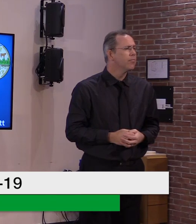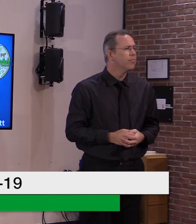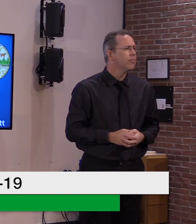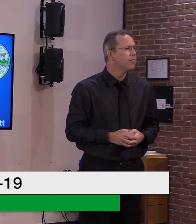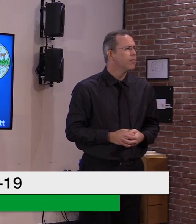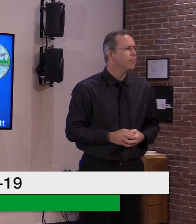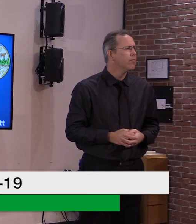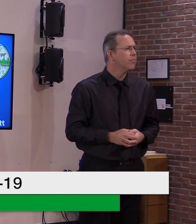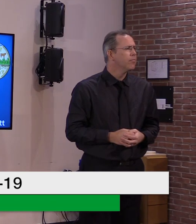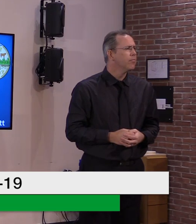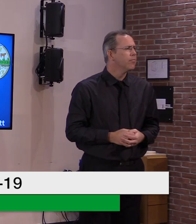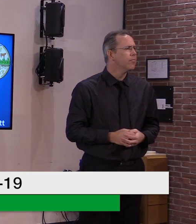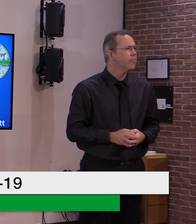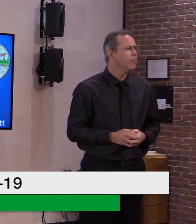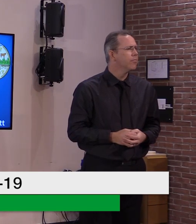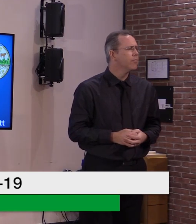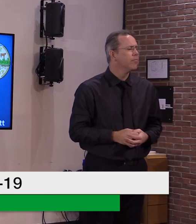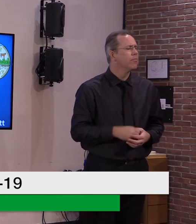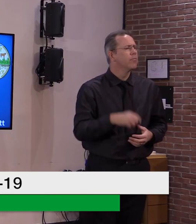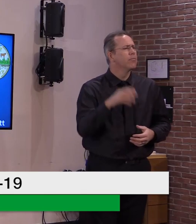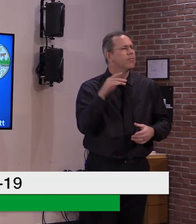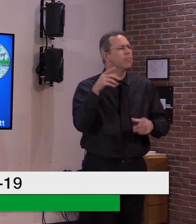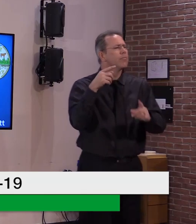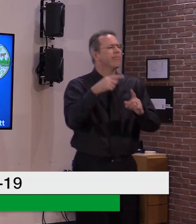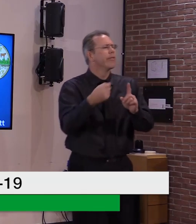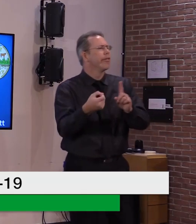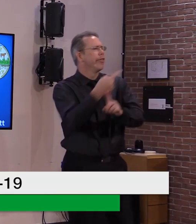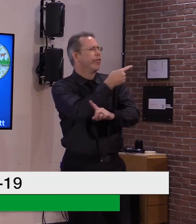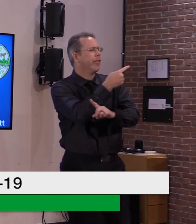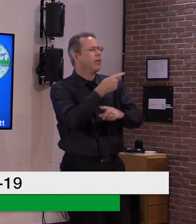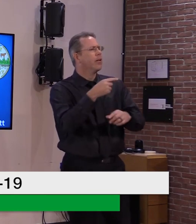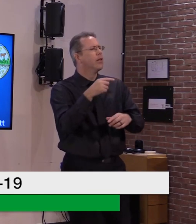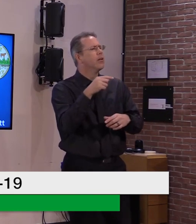all right joe the barton chronicle